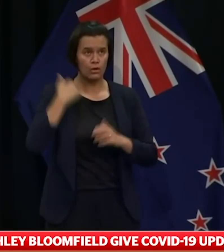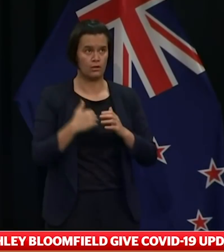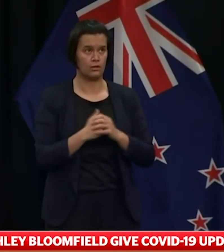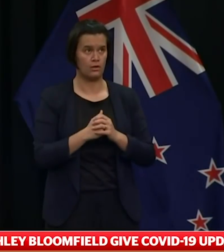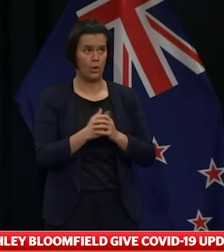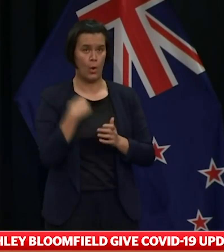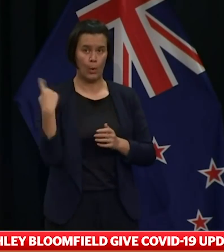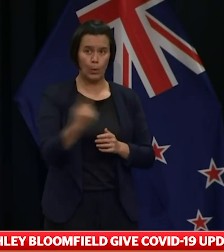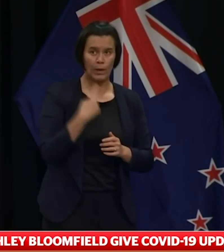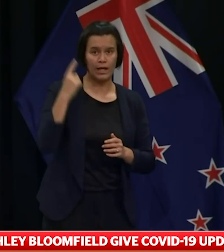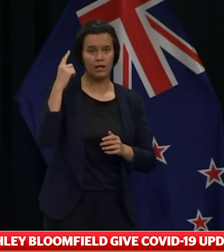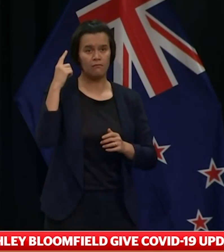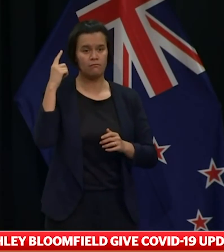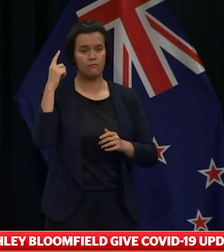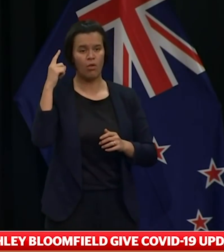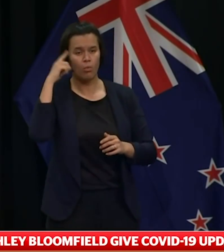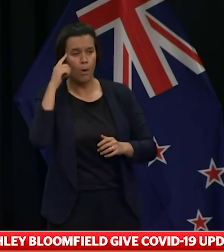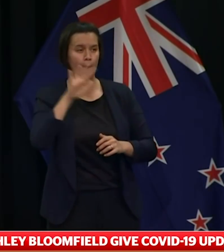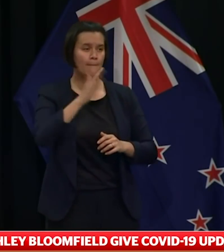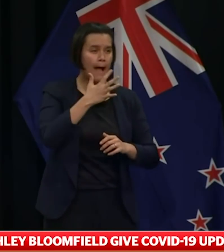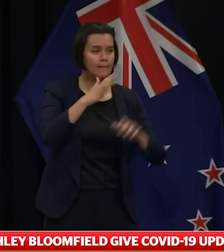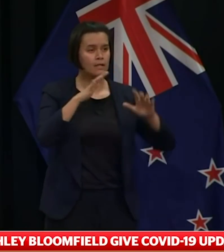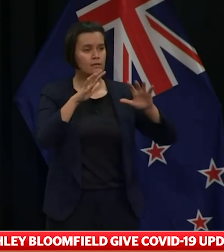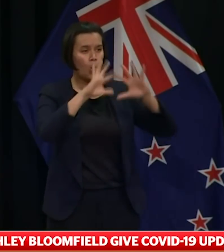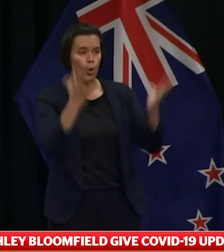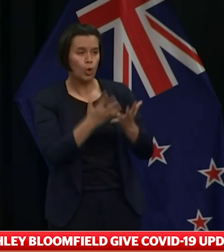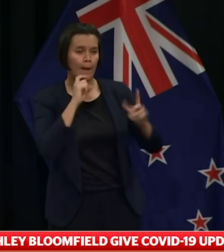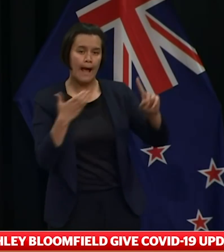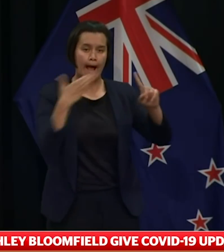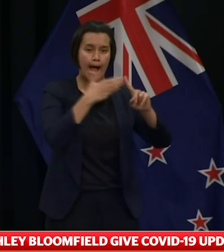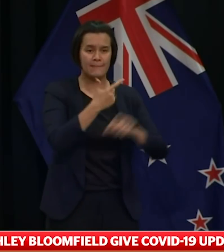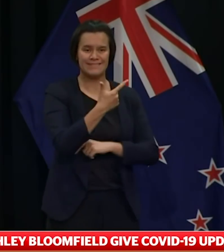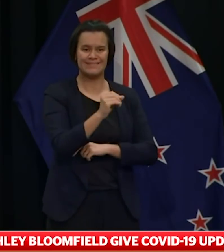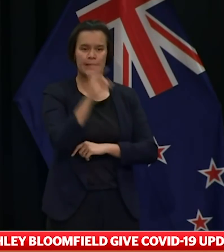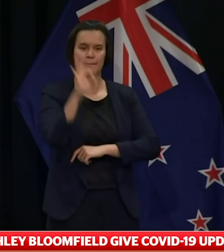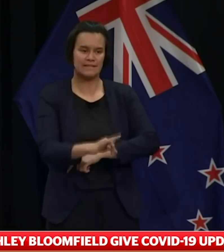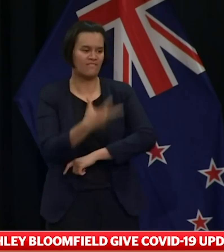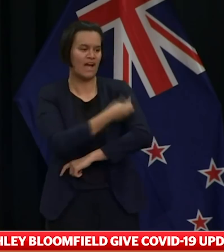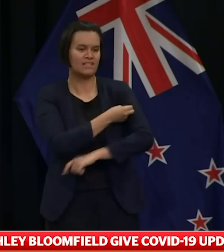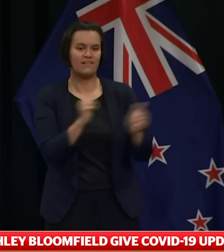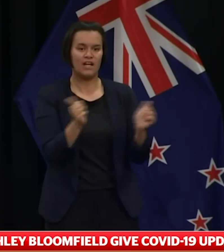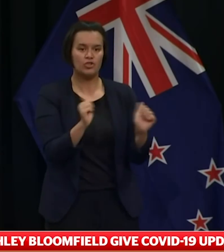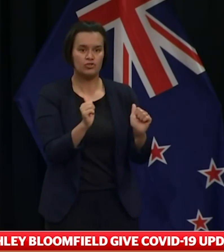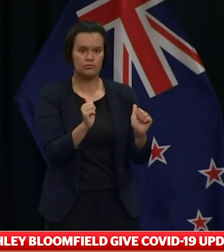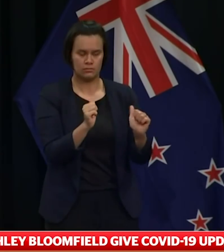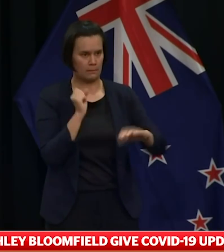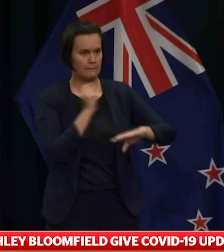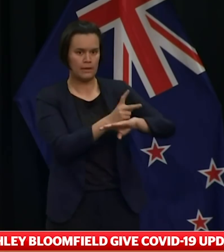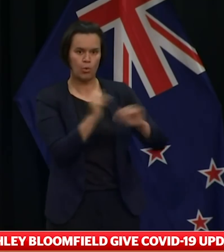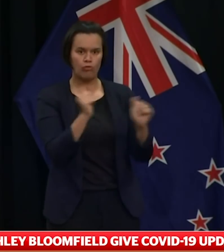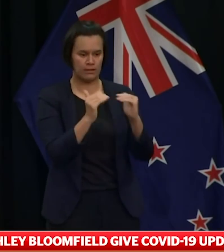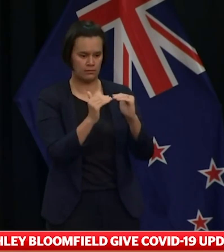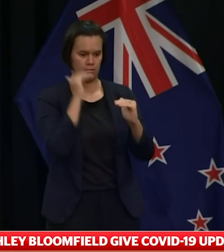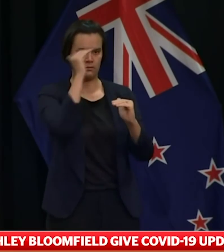was a figure that was being bandied about internationally, and for us to achieve 80% of our eligible population 12 and over already fully